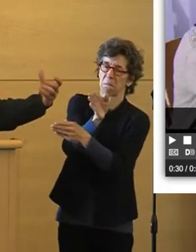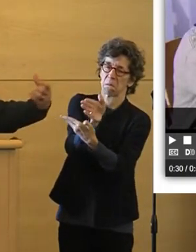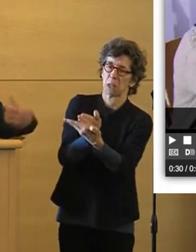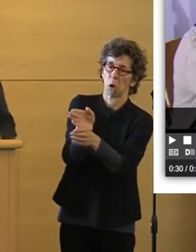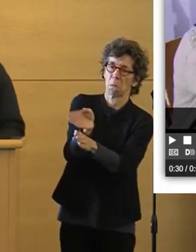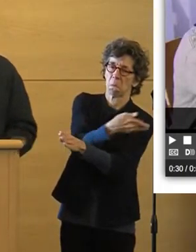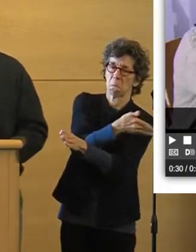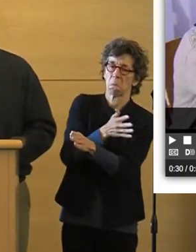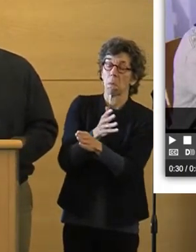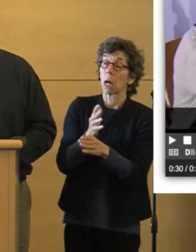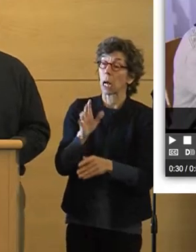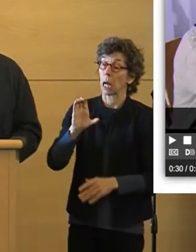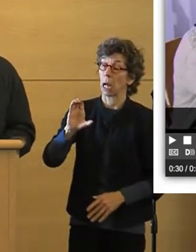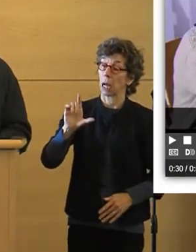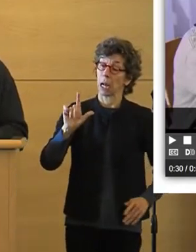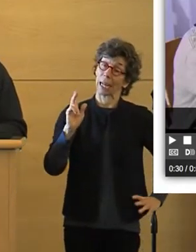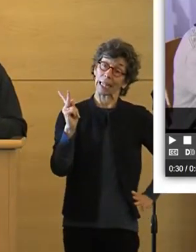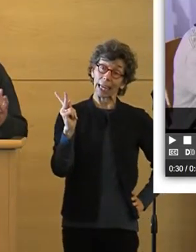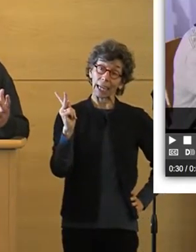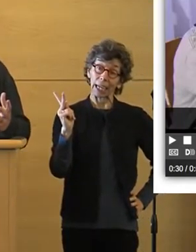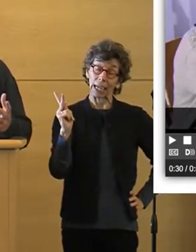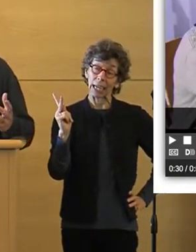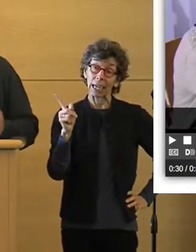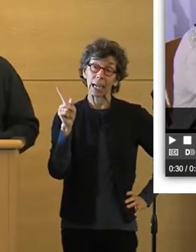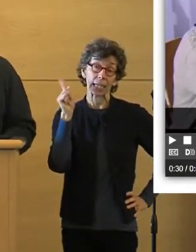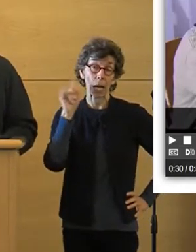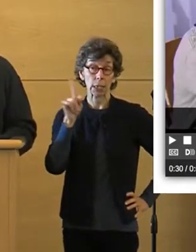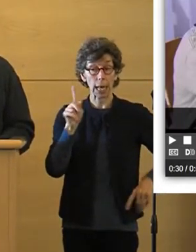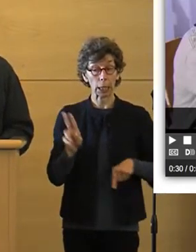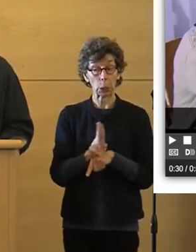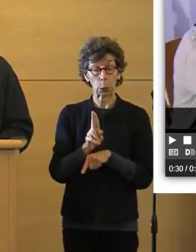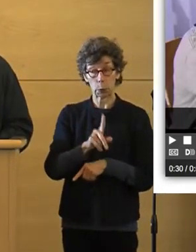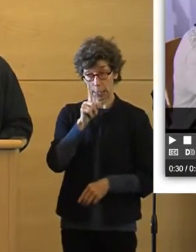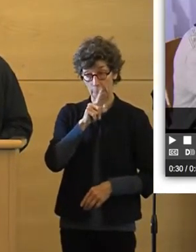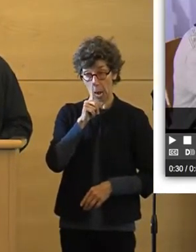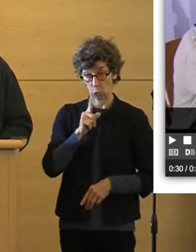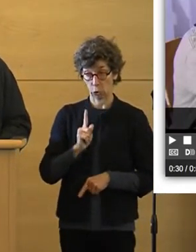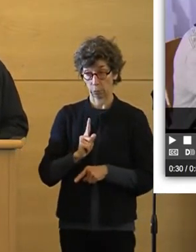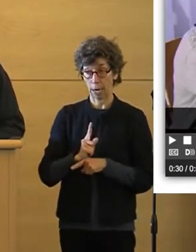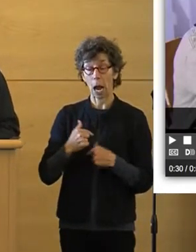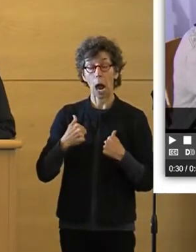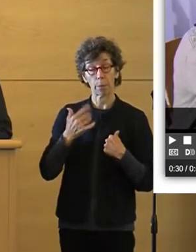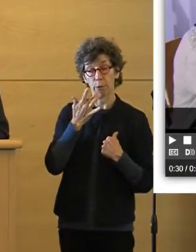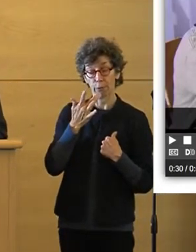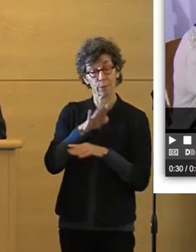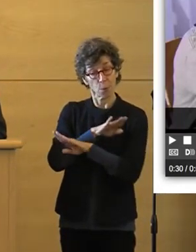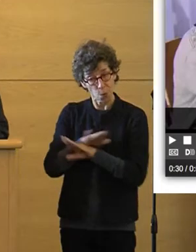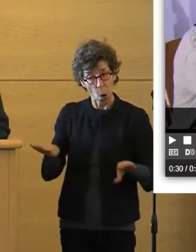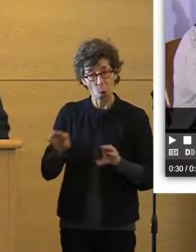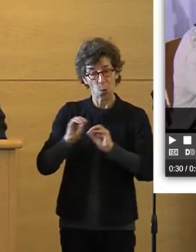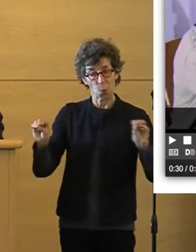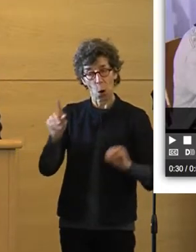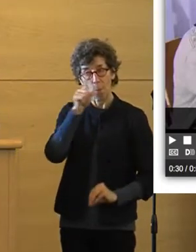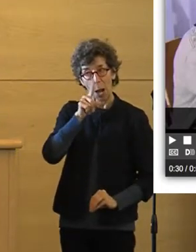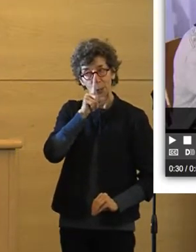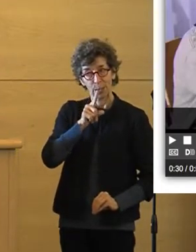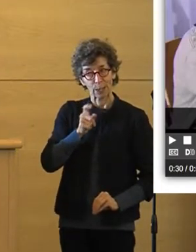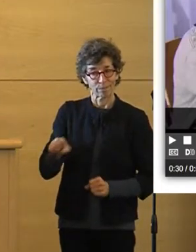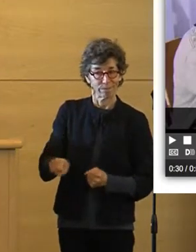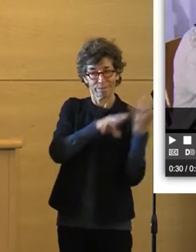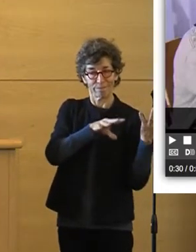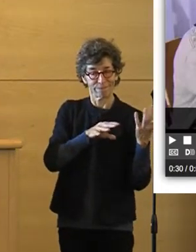that into a transcript, and users can click anywhere in that transcript to jump right to that point in the video and start